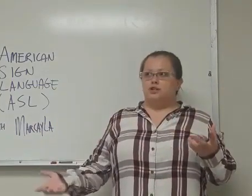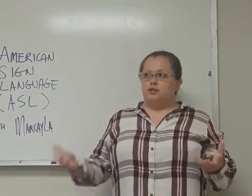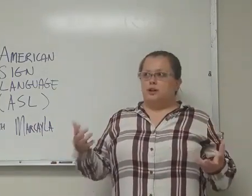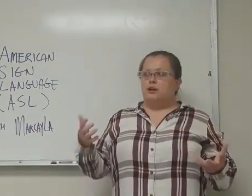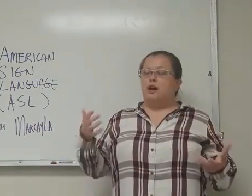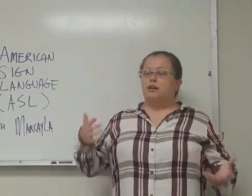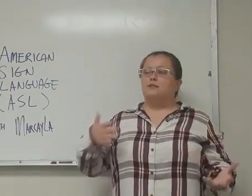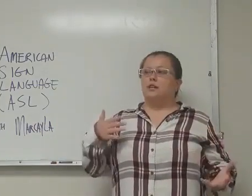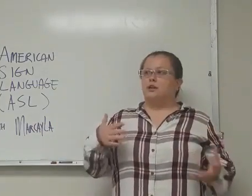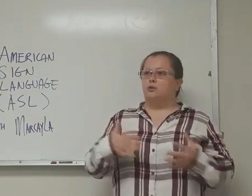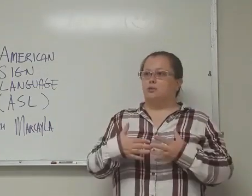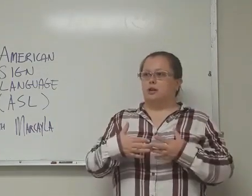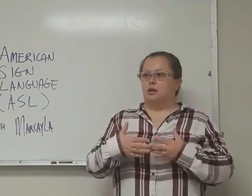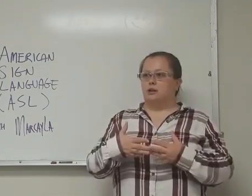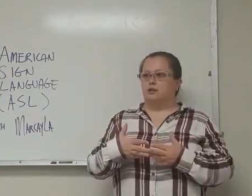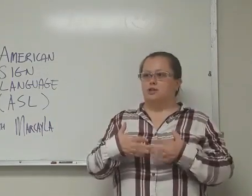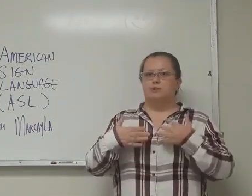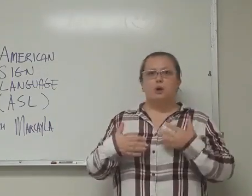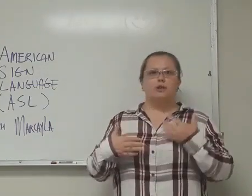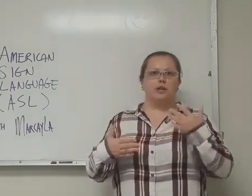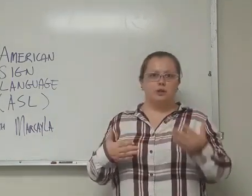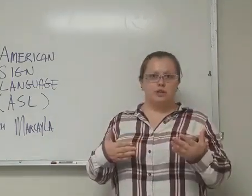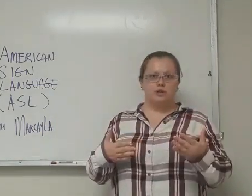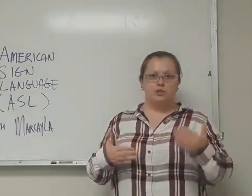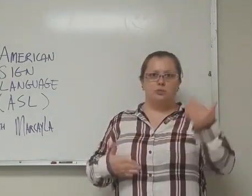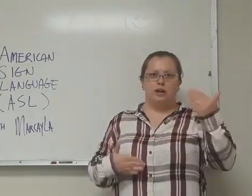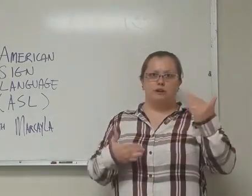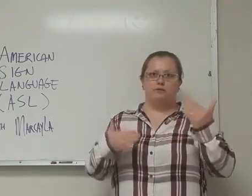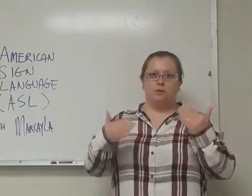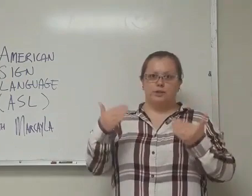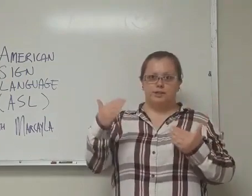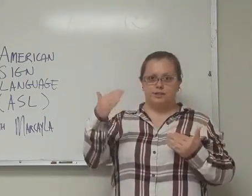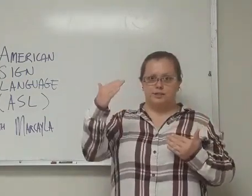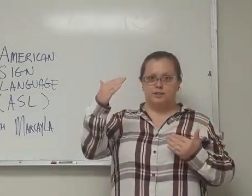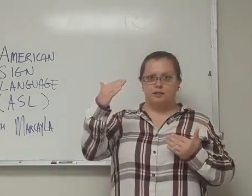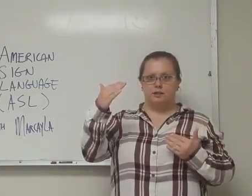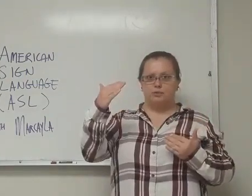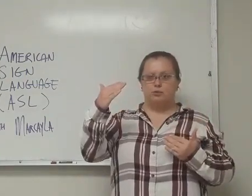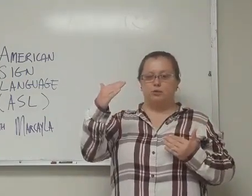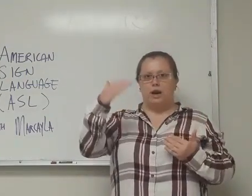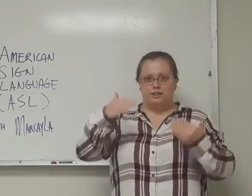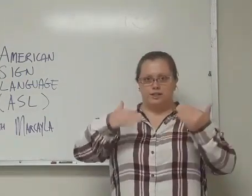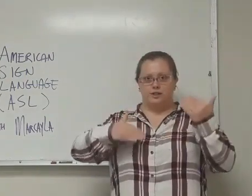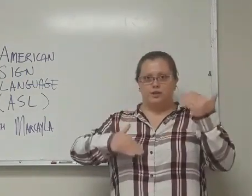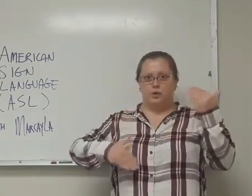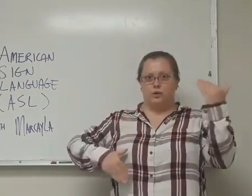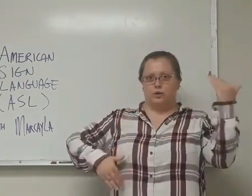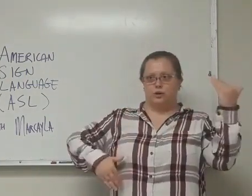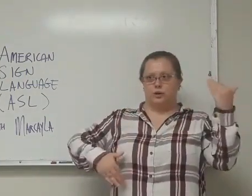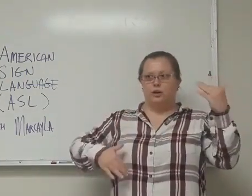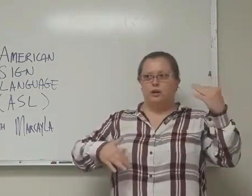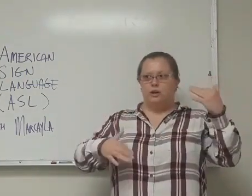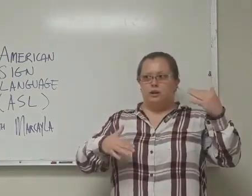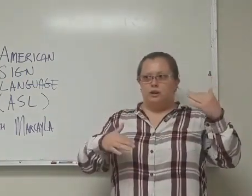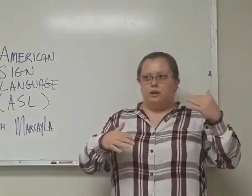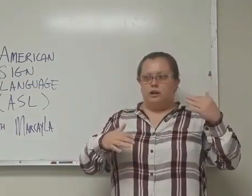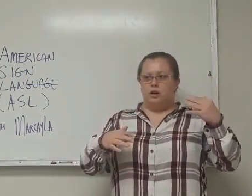Just kind of like with a spoken language, the way your voice rises, or the